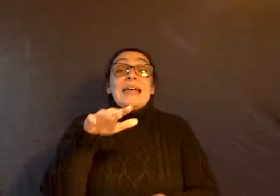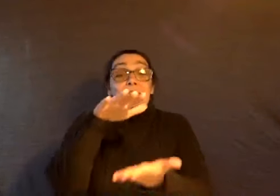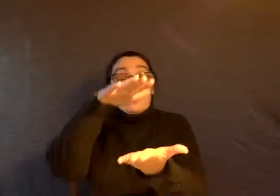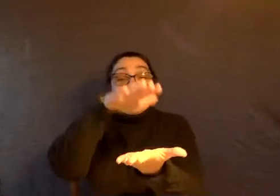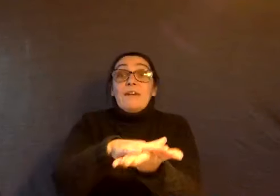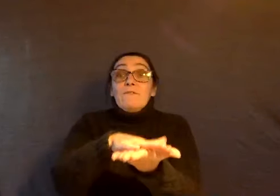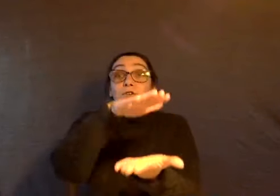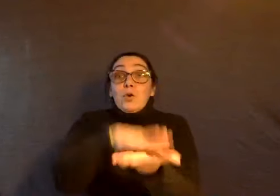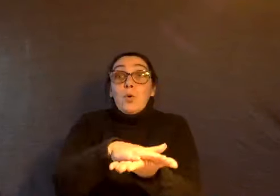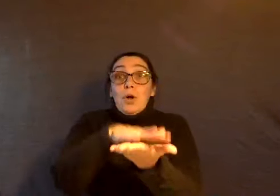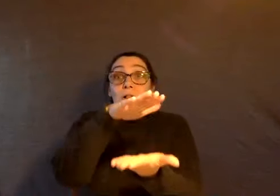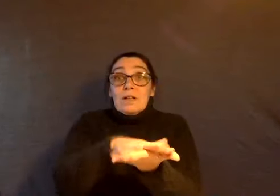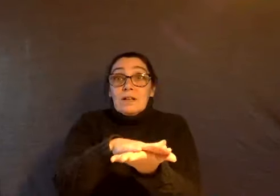Here's a sign for school.